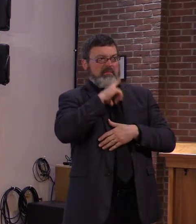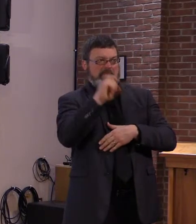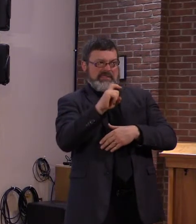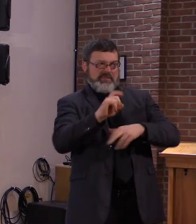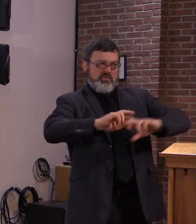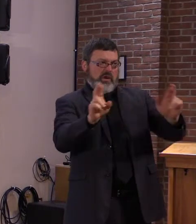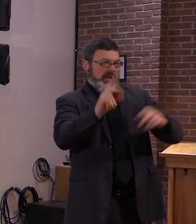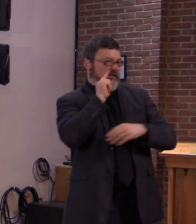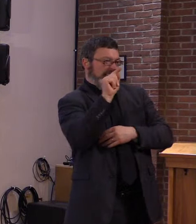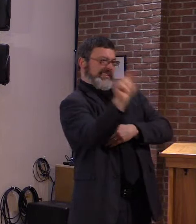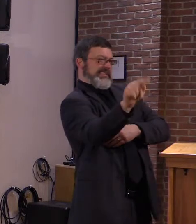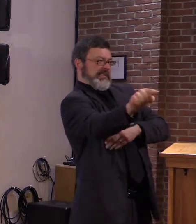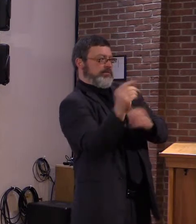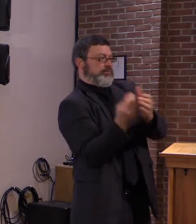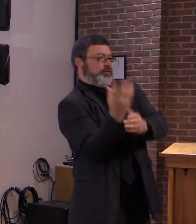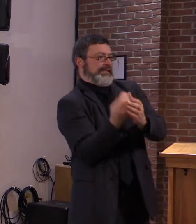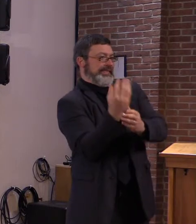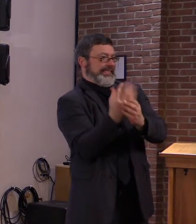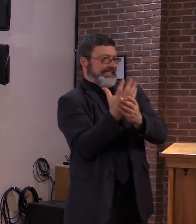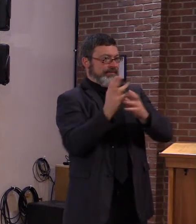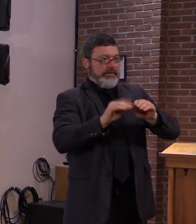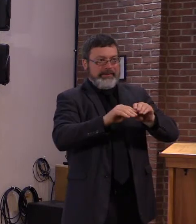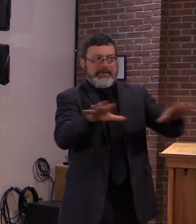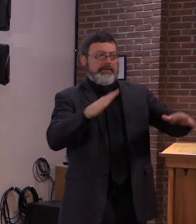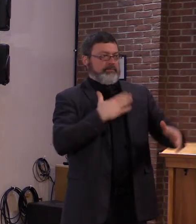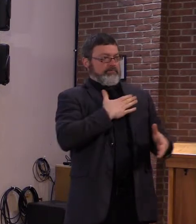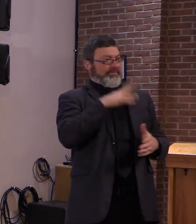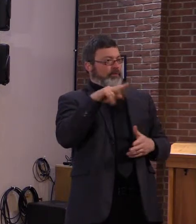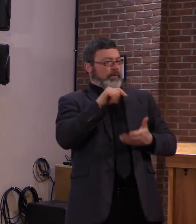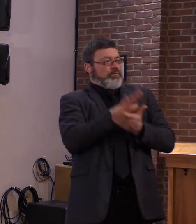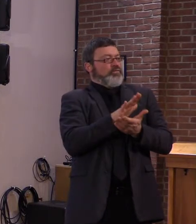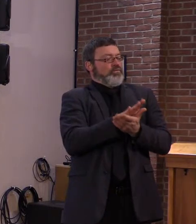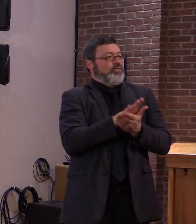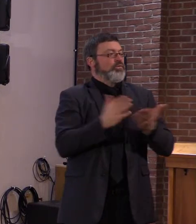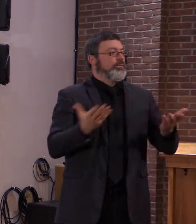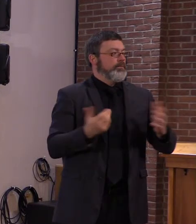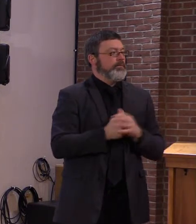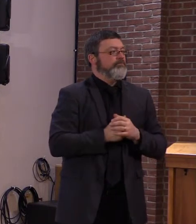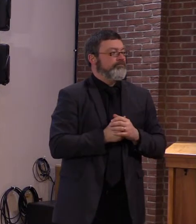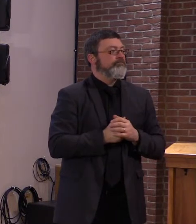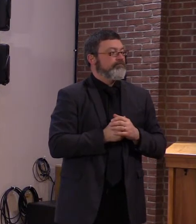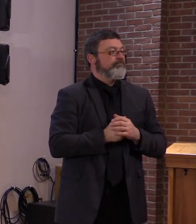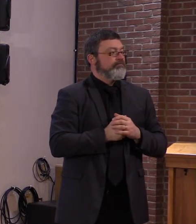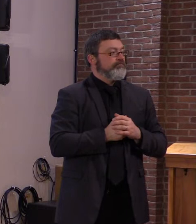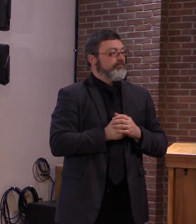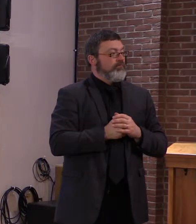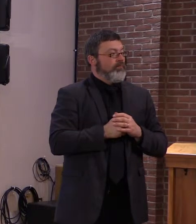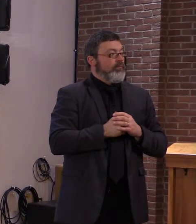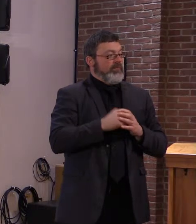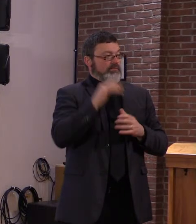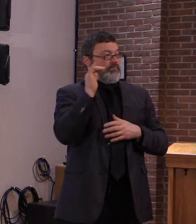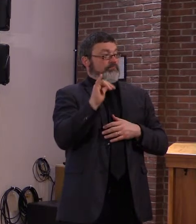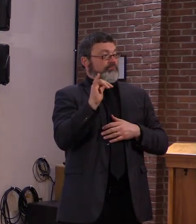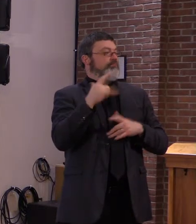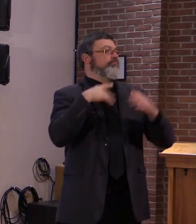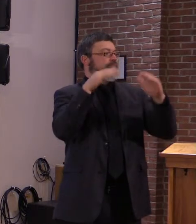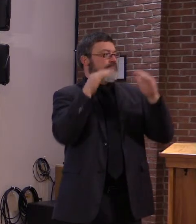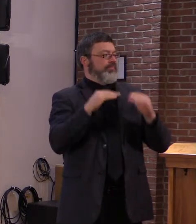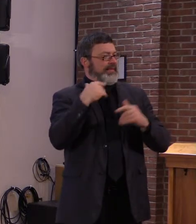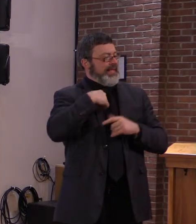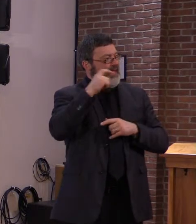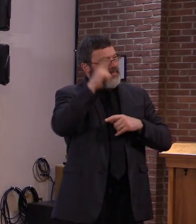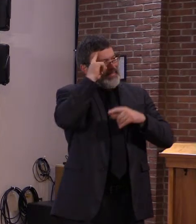was really a great time, which made for some great memories. We know the holidays will be different